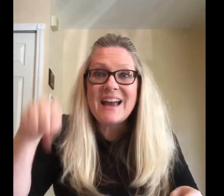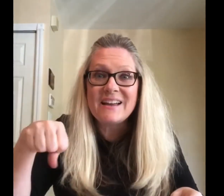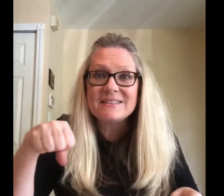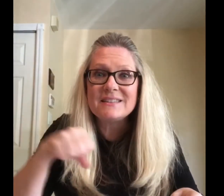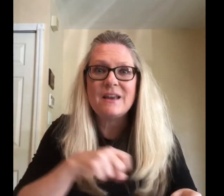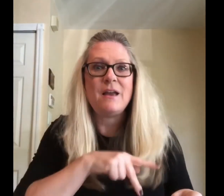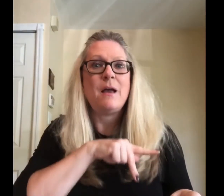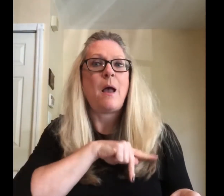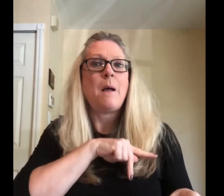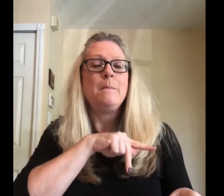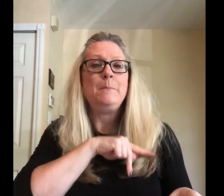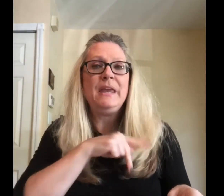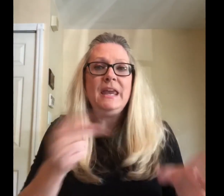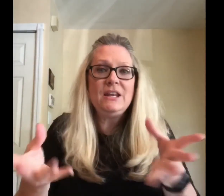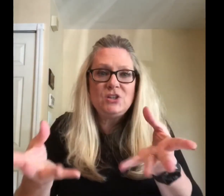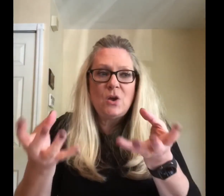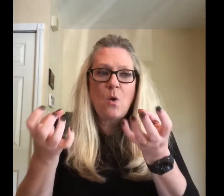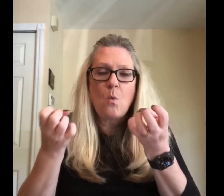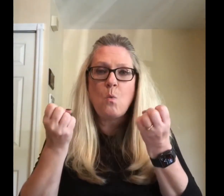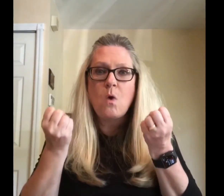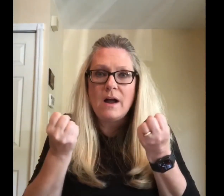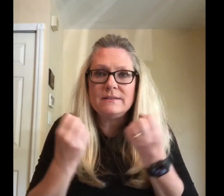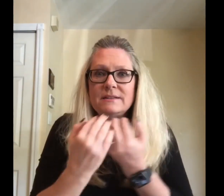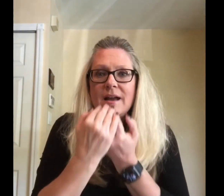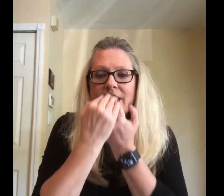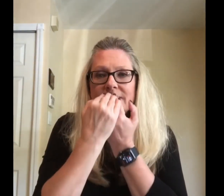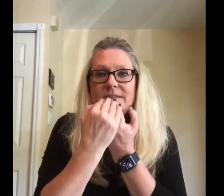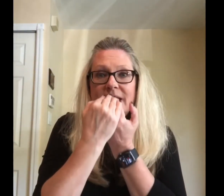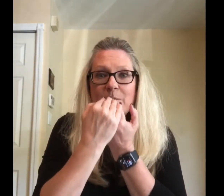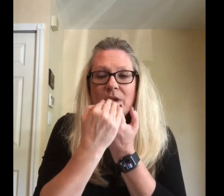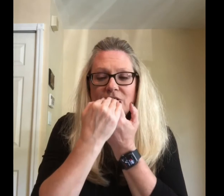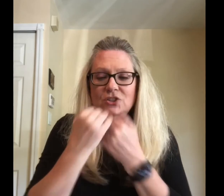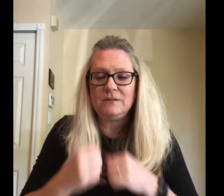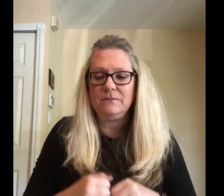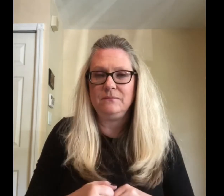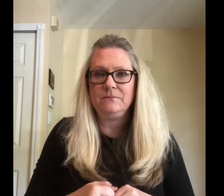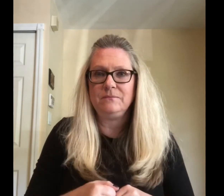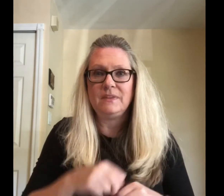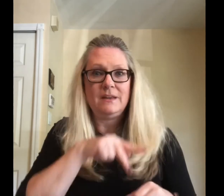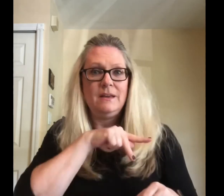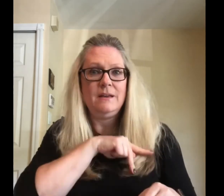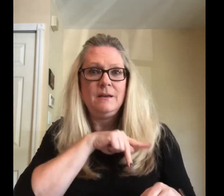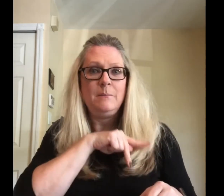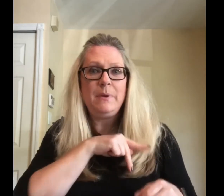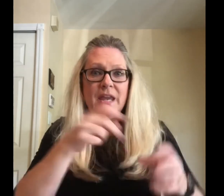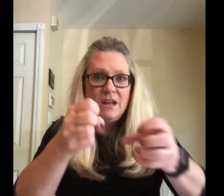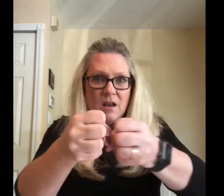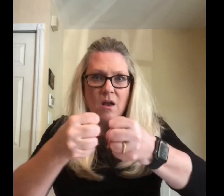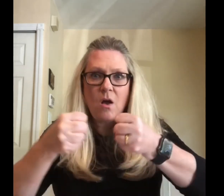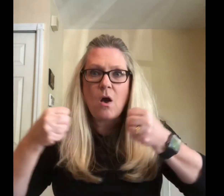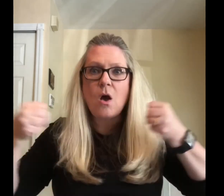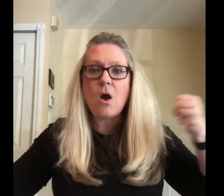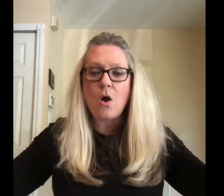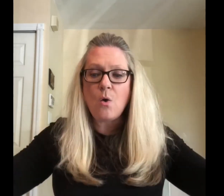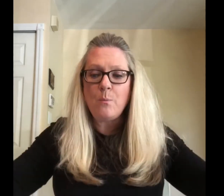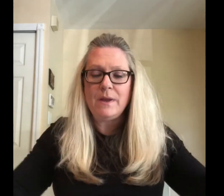Yes, Pete wants a sandwich. Pete opens